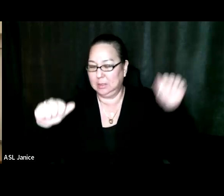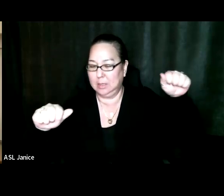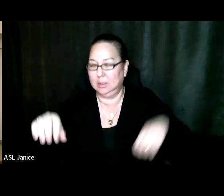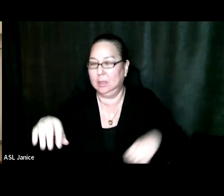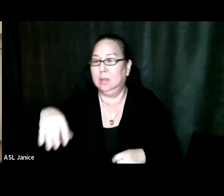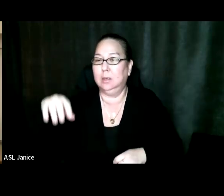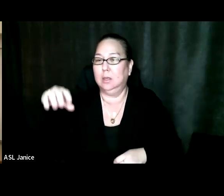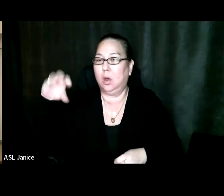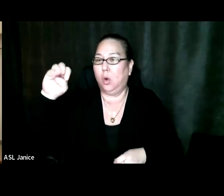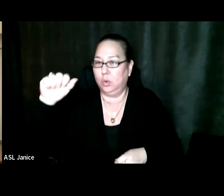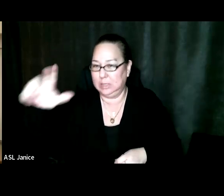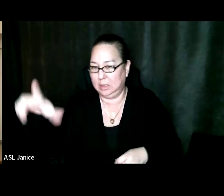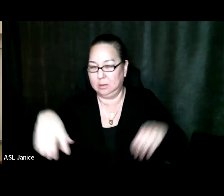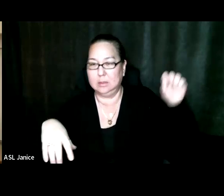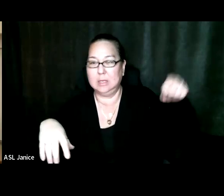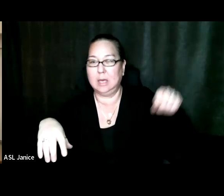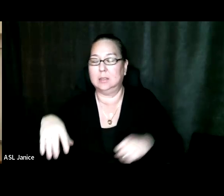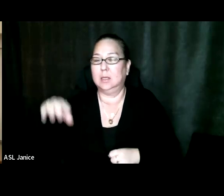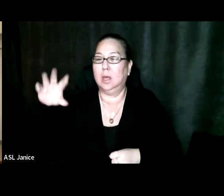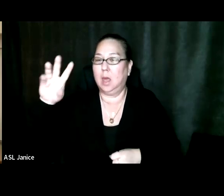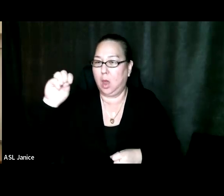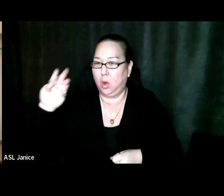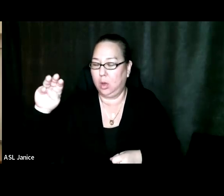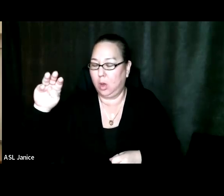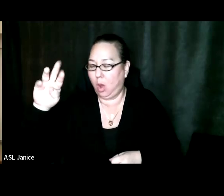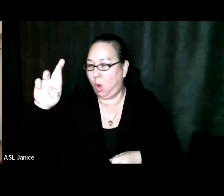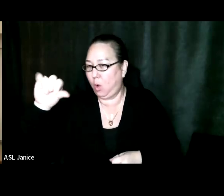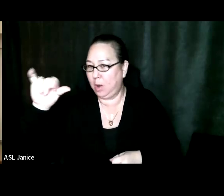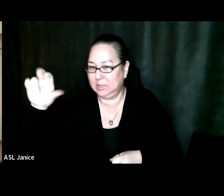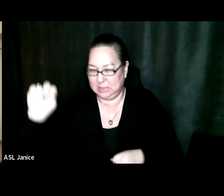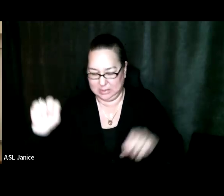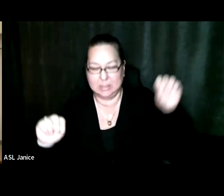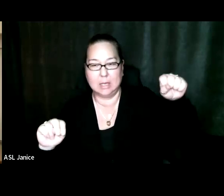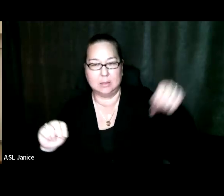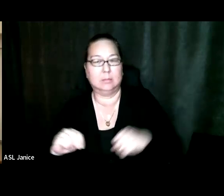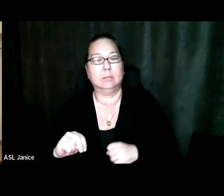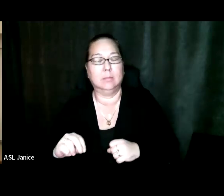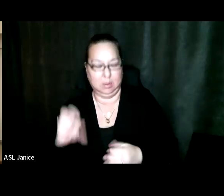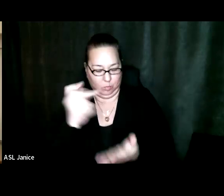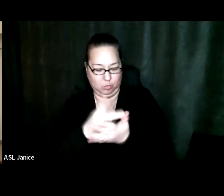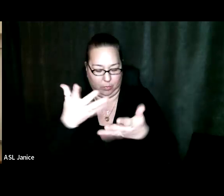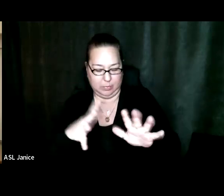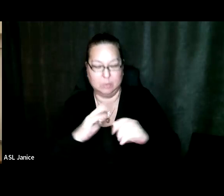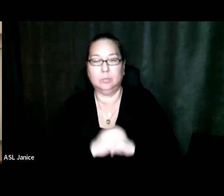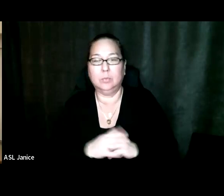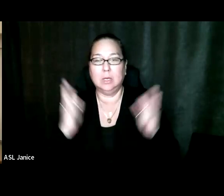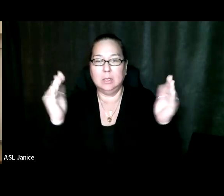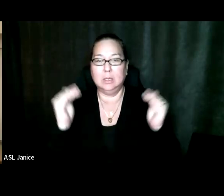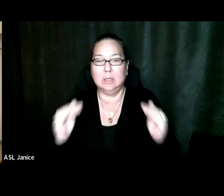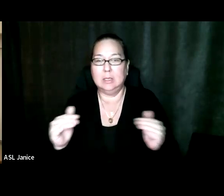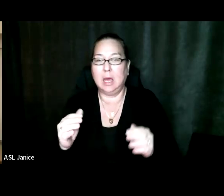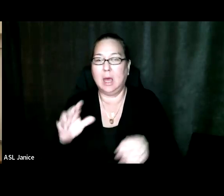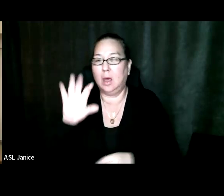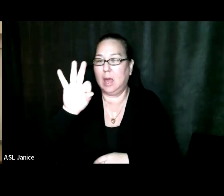Tran, Mr. O'Neill, Yes. Ms. Robinson, Yes, and the motion is approved. thank you. I'll now entertain a motion to approve the fiscal year